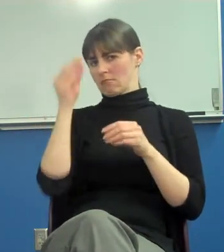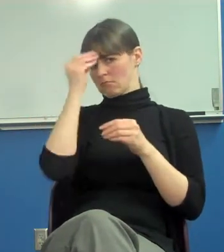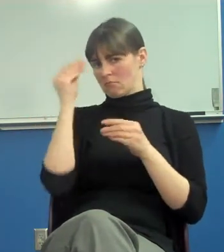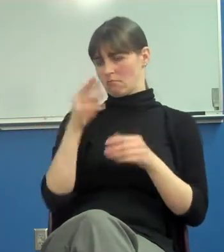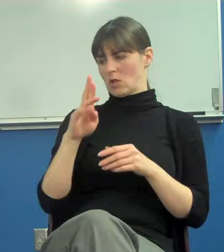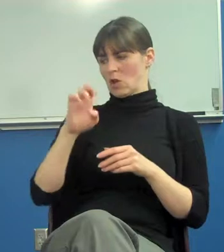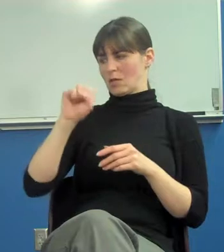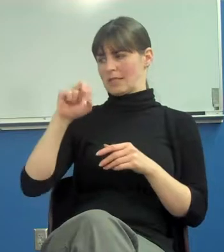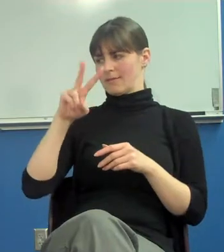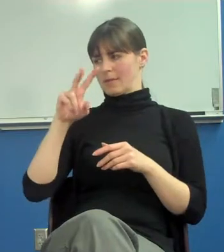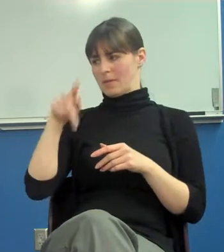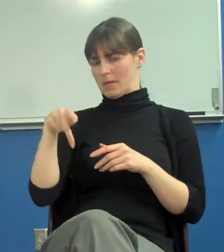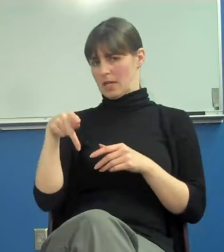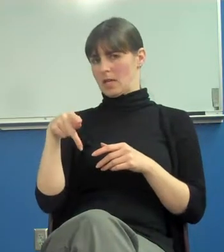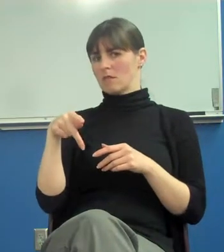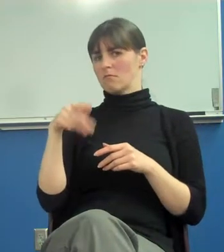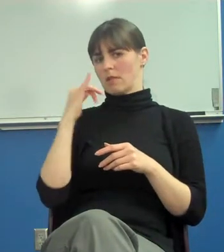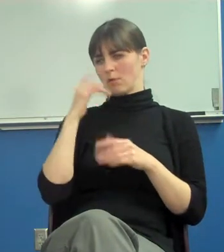if you want.